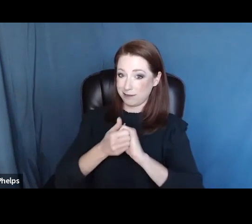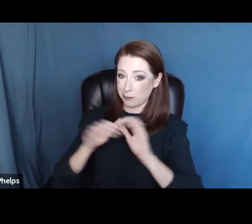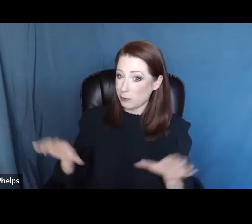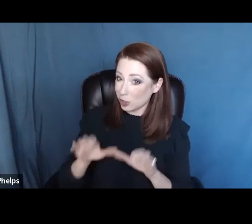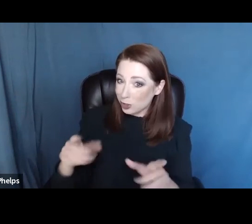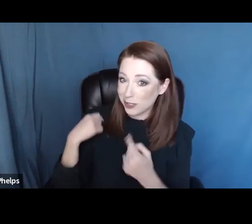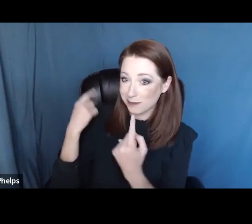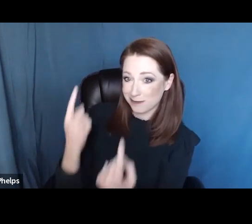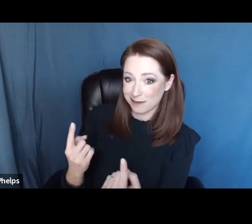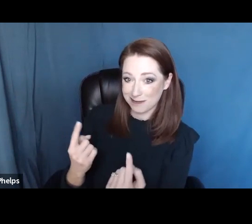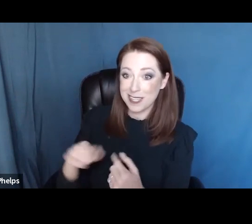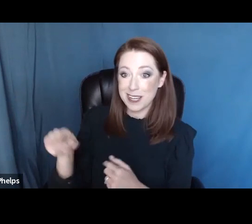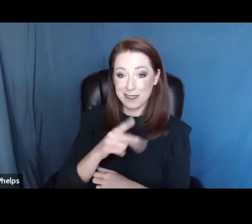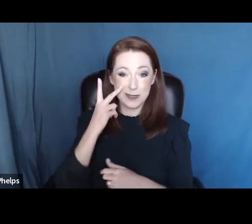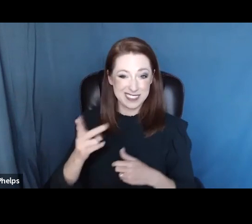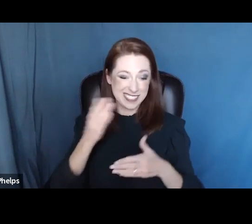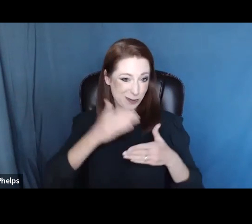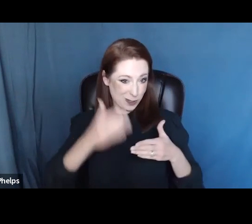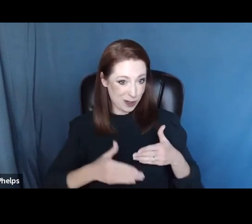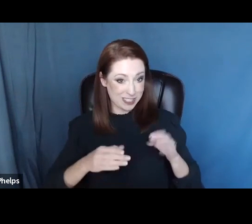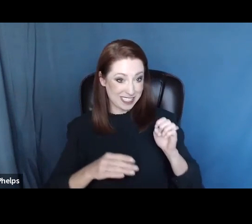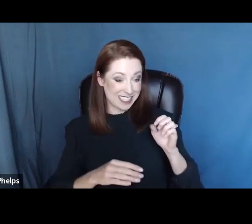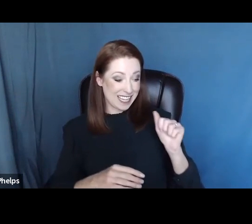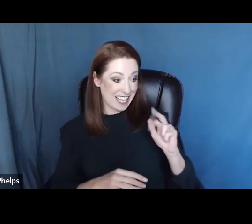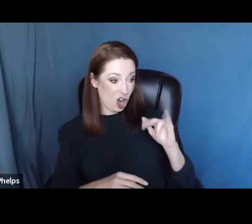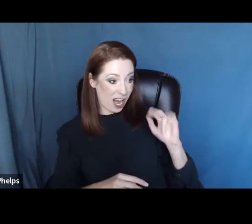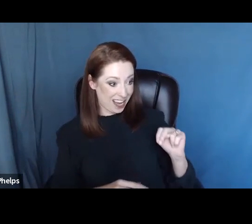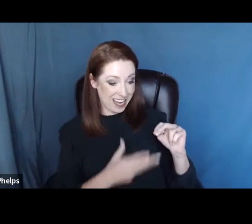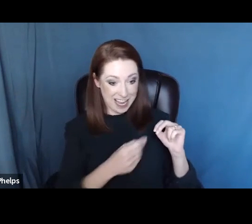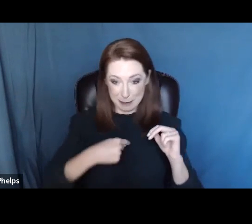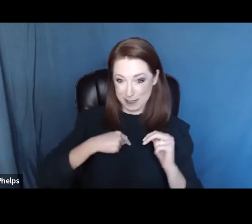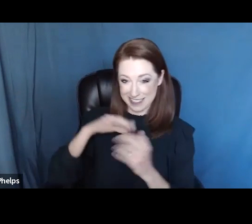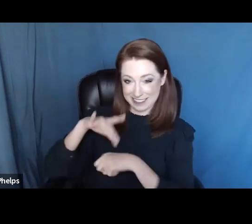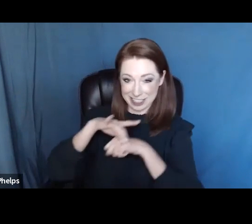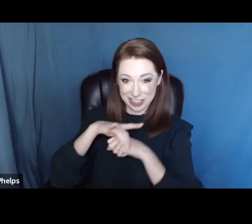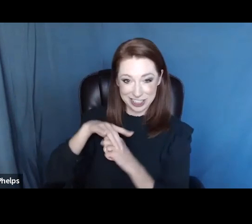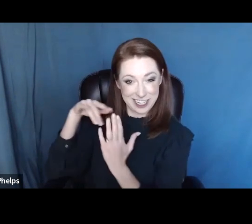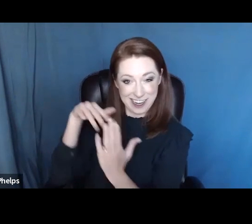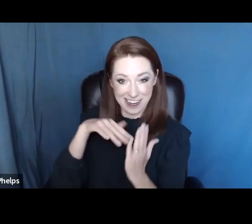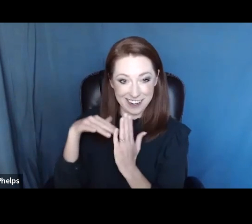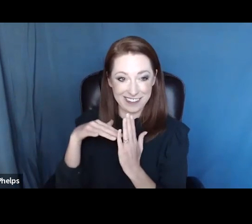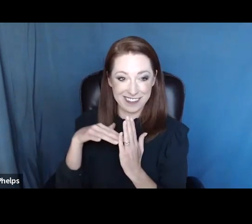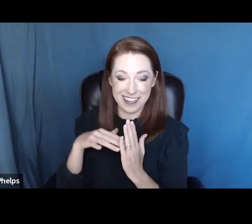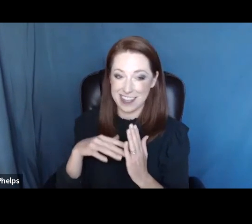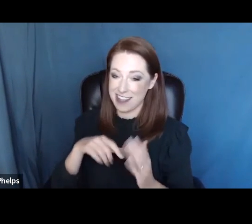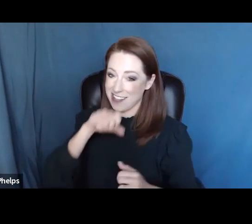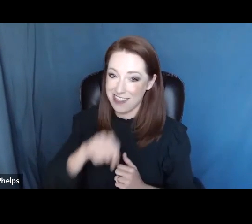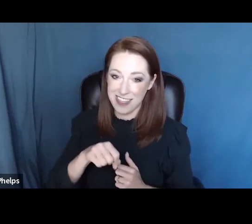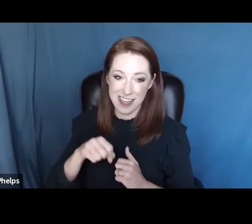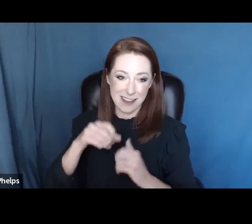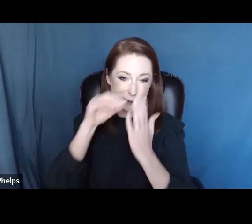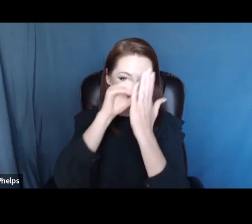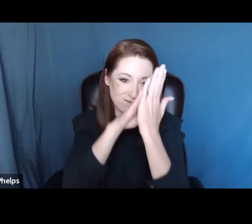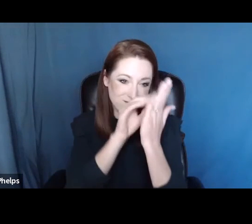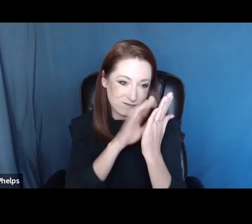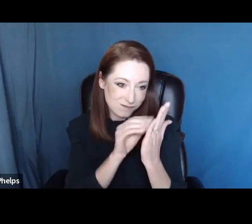kind of the results of Aaron and I being geography nerds. We're both geographers, and so we like to map data.